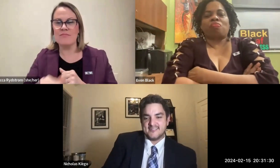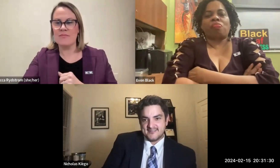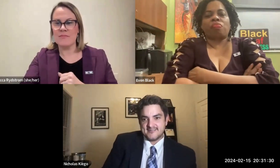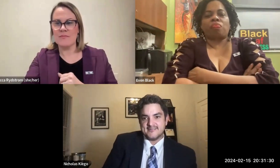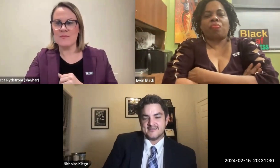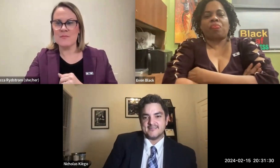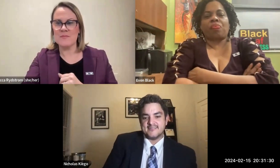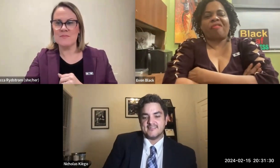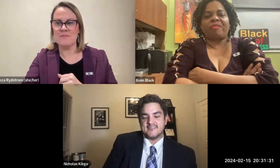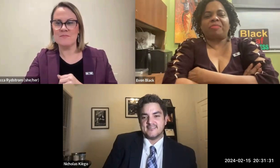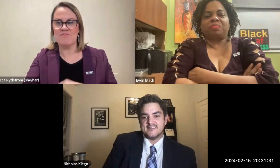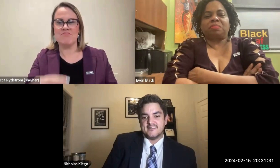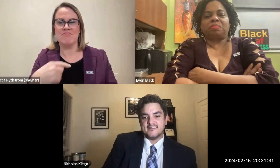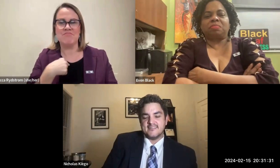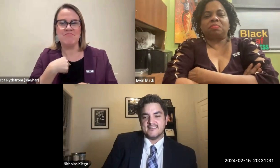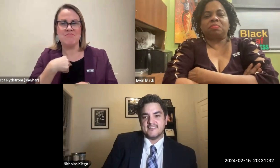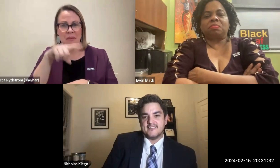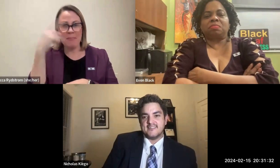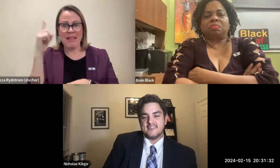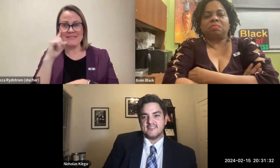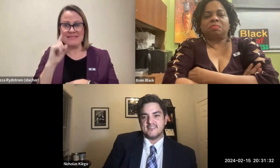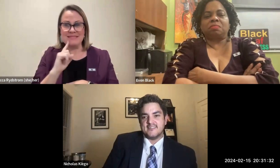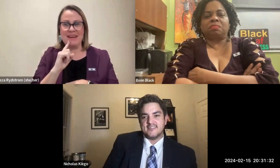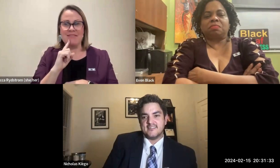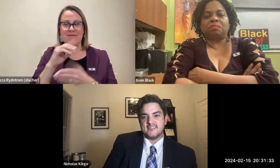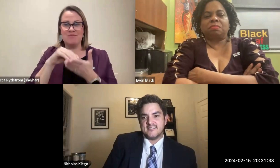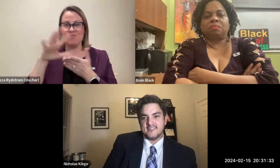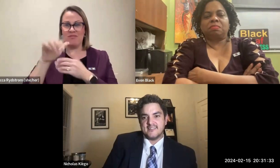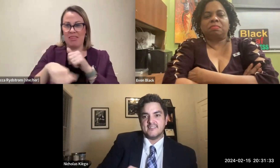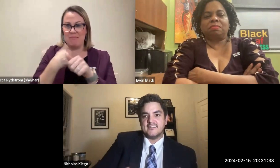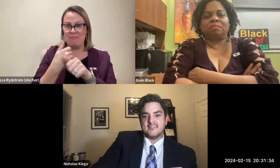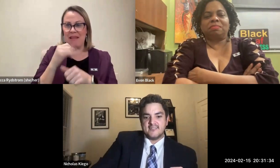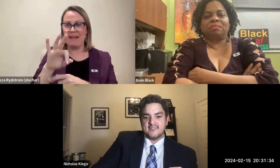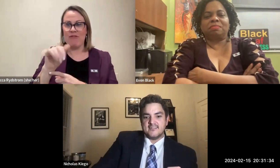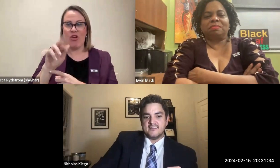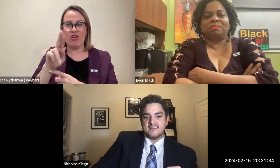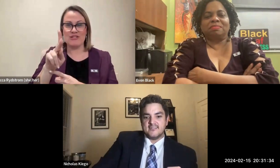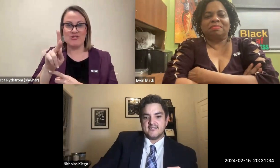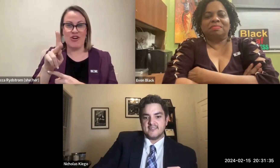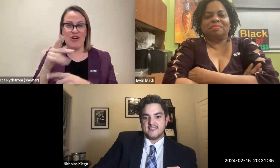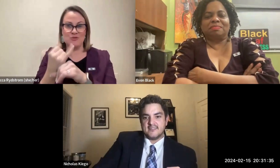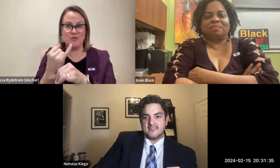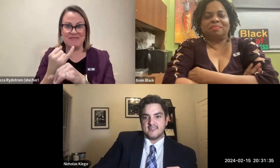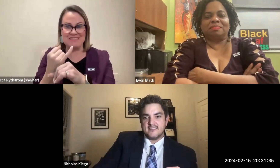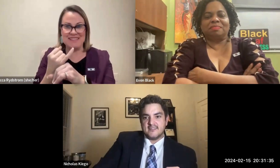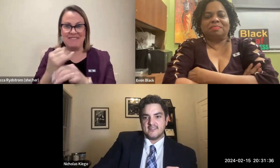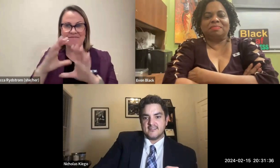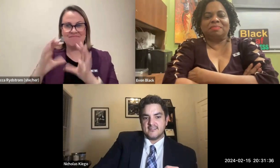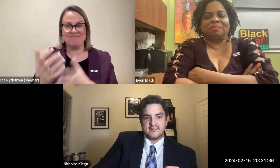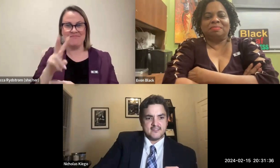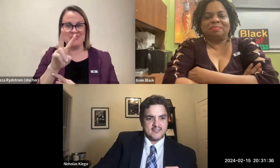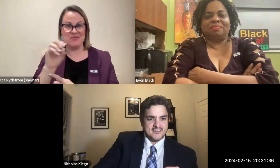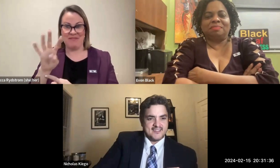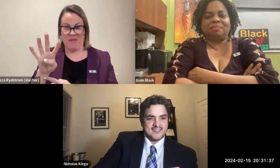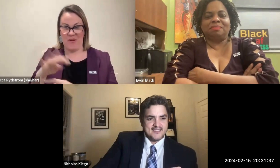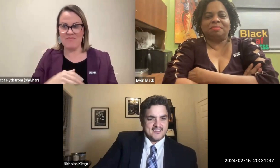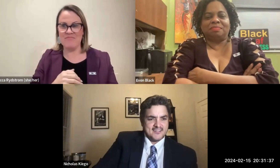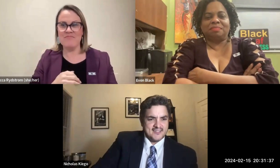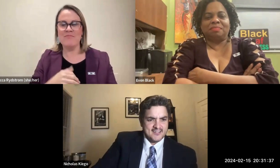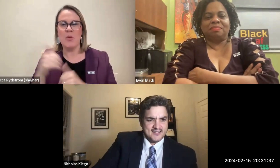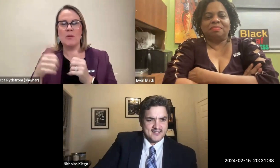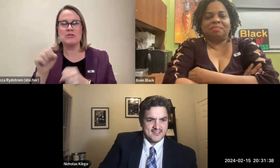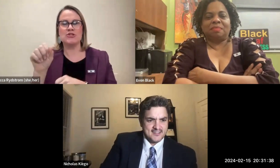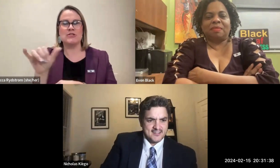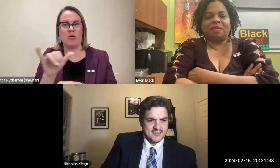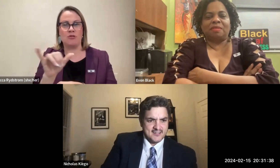Our next question is from Jermaine Williams, who says, I'm a Black Deaf student. I'm an alumni of the